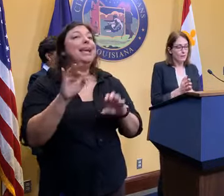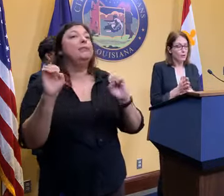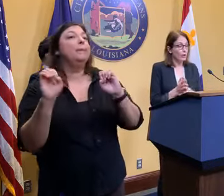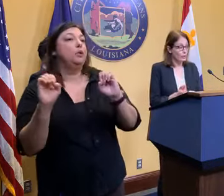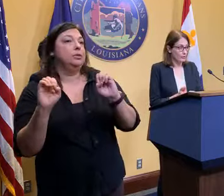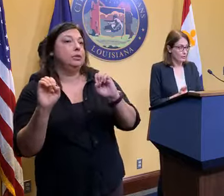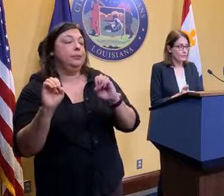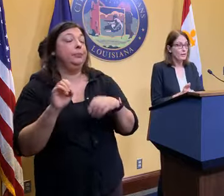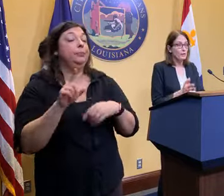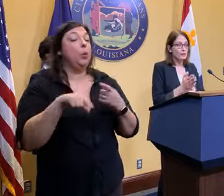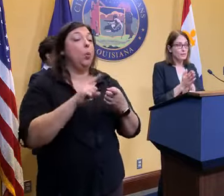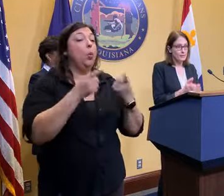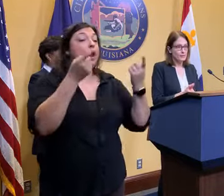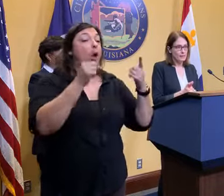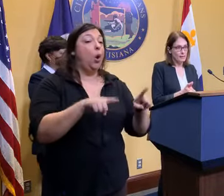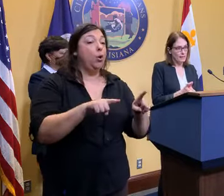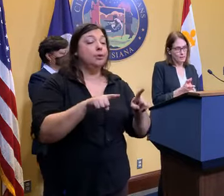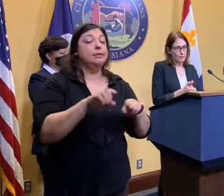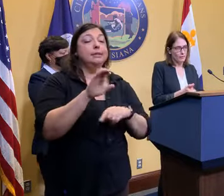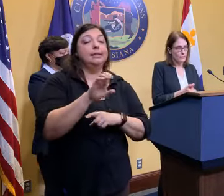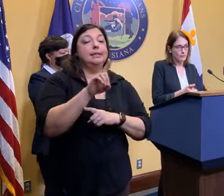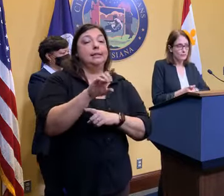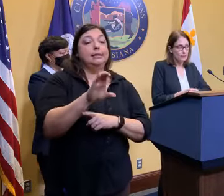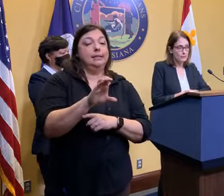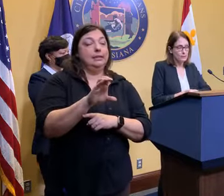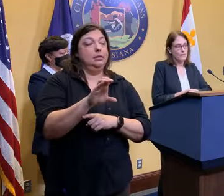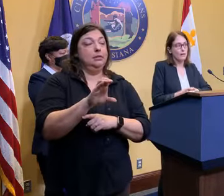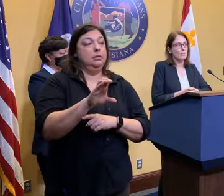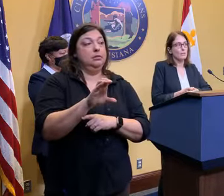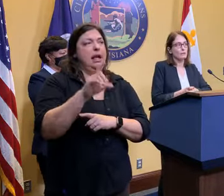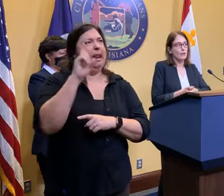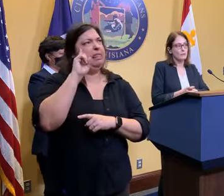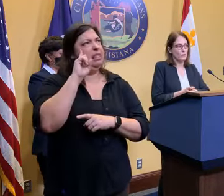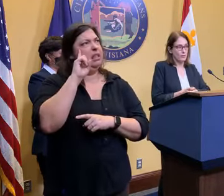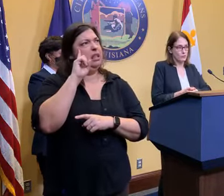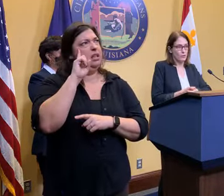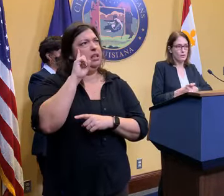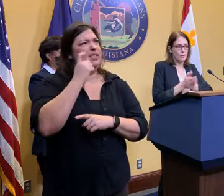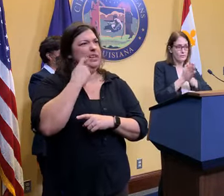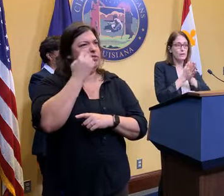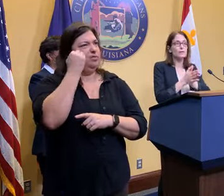that occurs, the CDC, and I believe they released them in the last